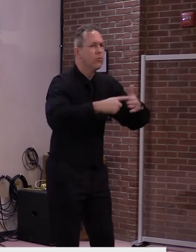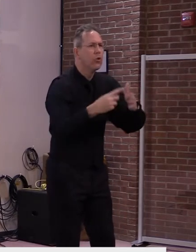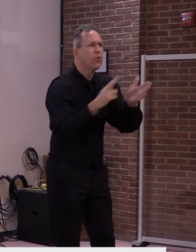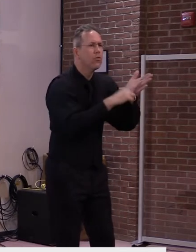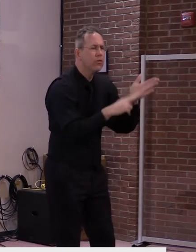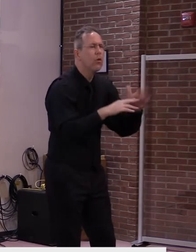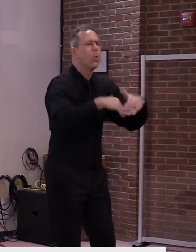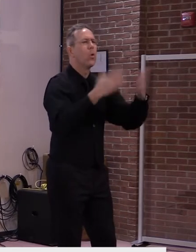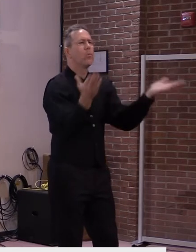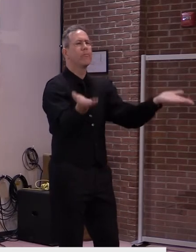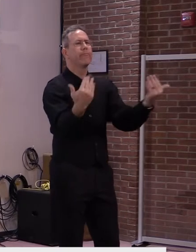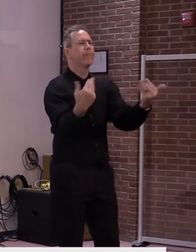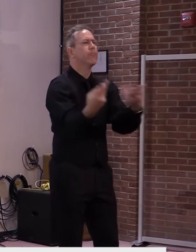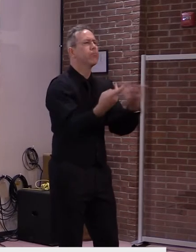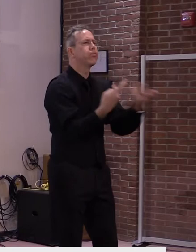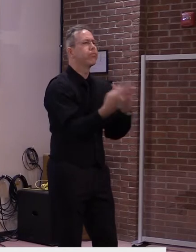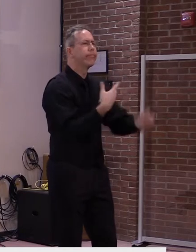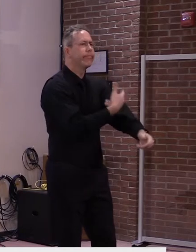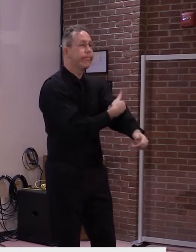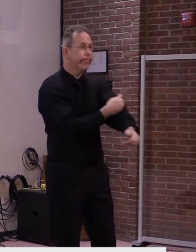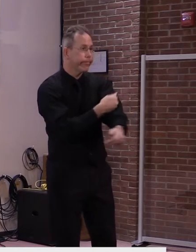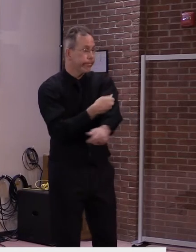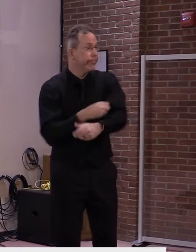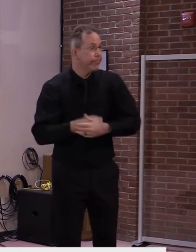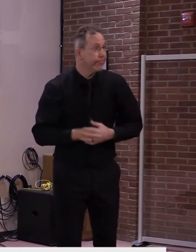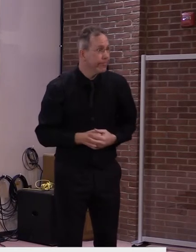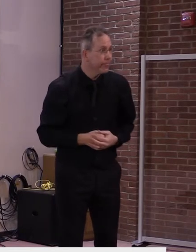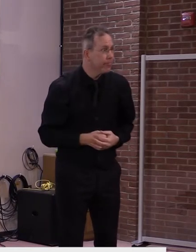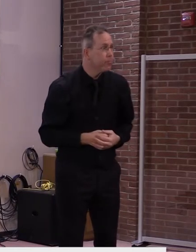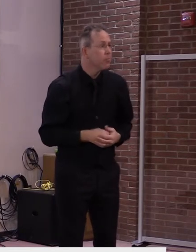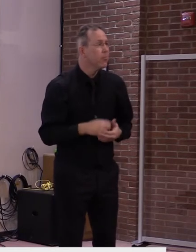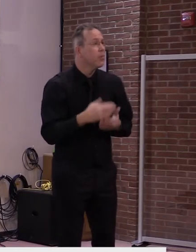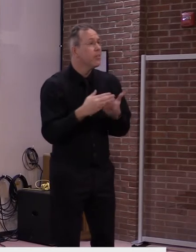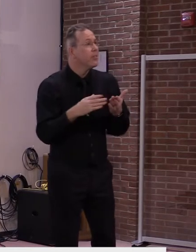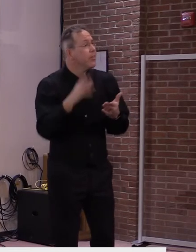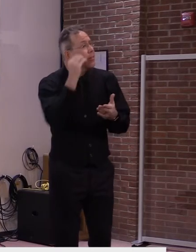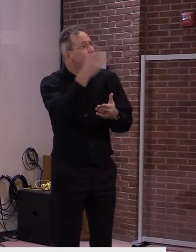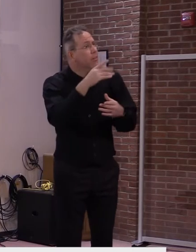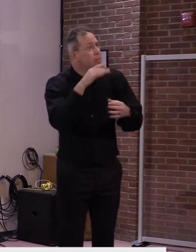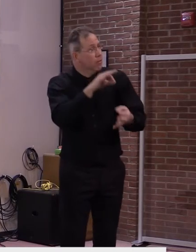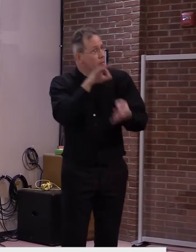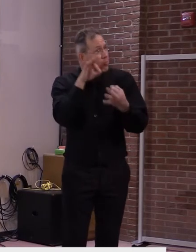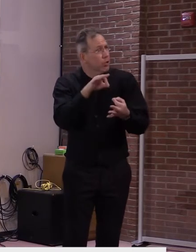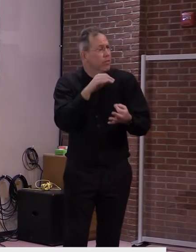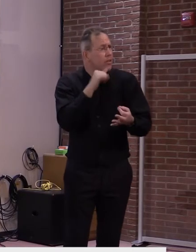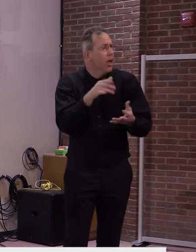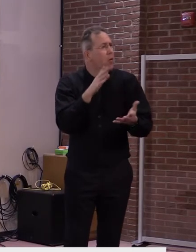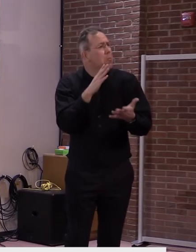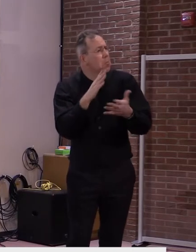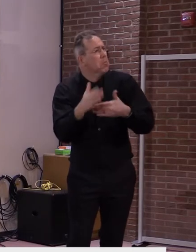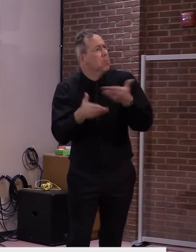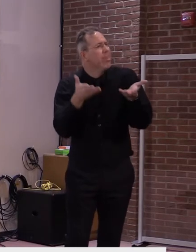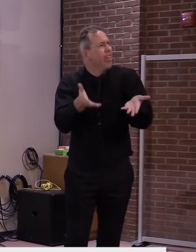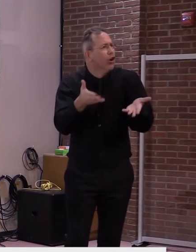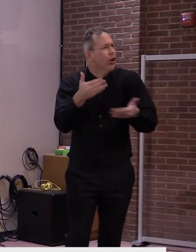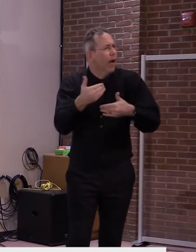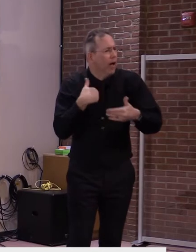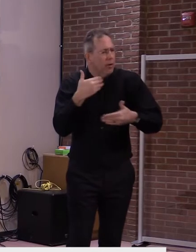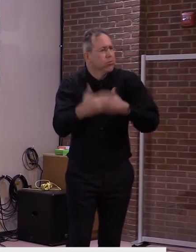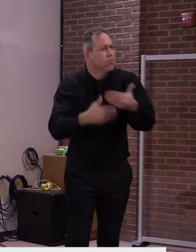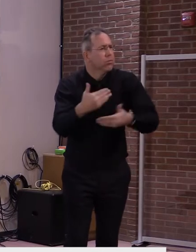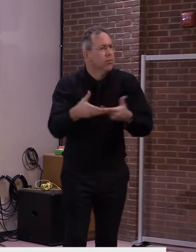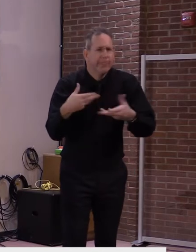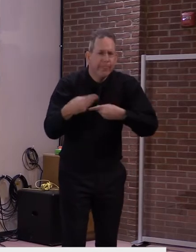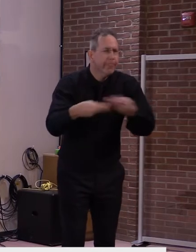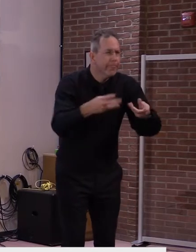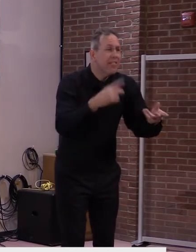may not be at a date and time that you wish, but there are still openings, and if one fills up, we will